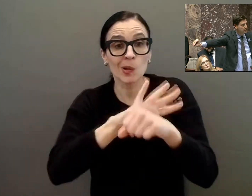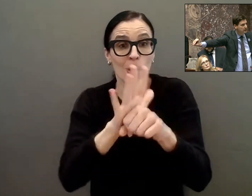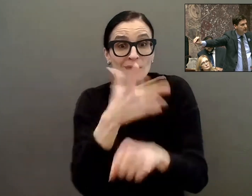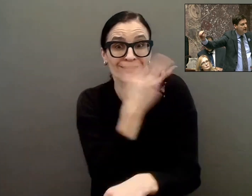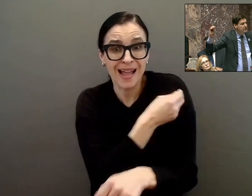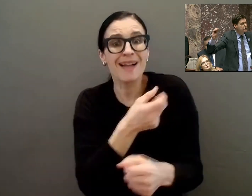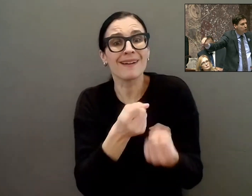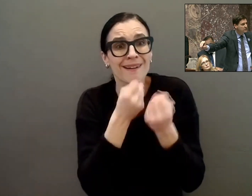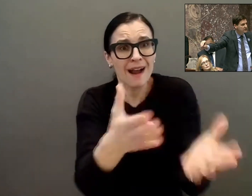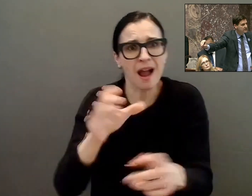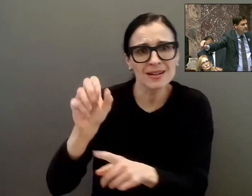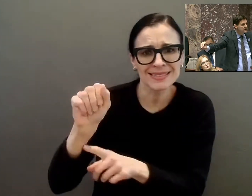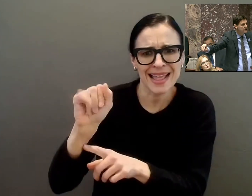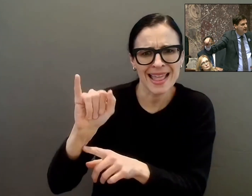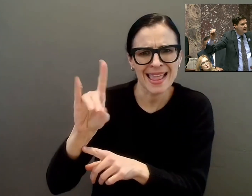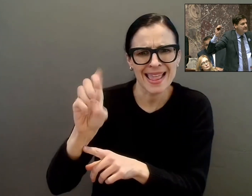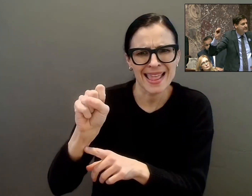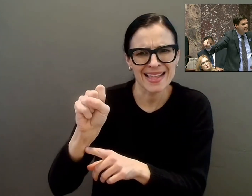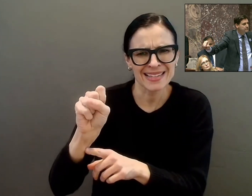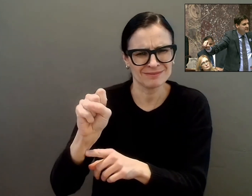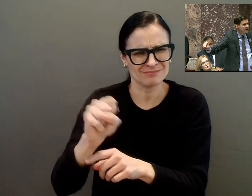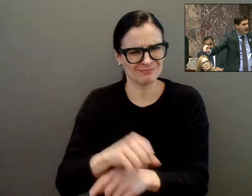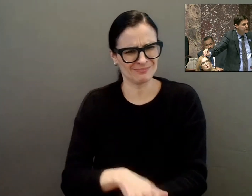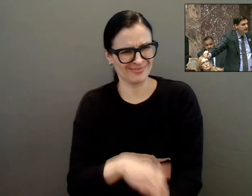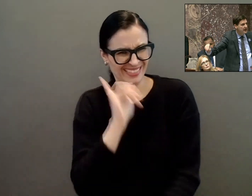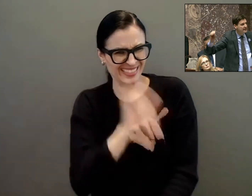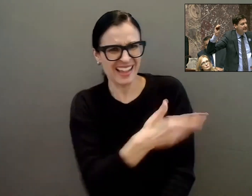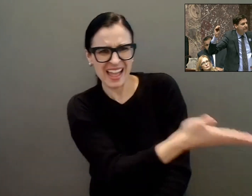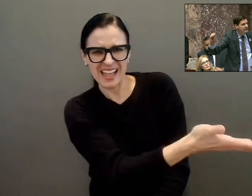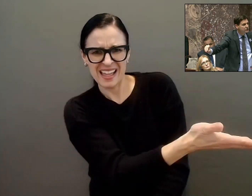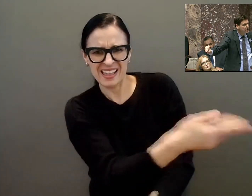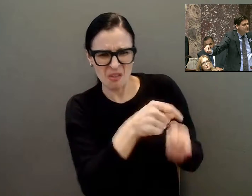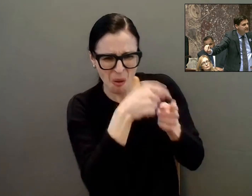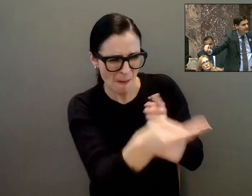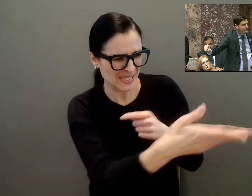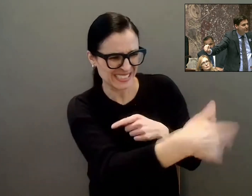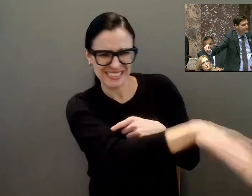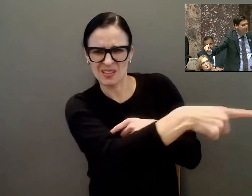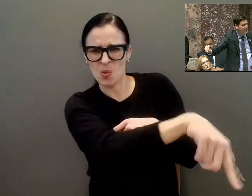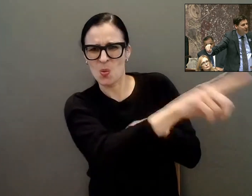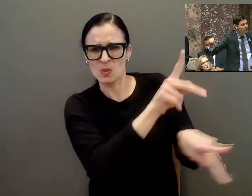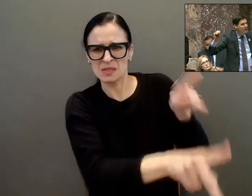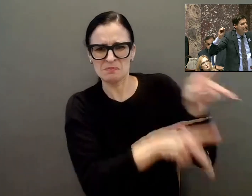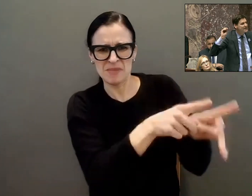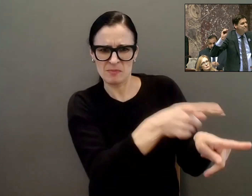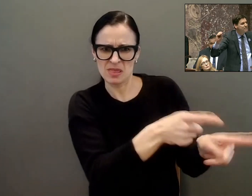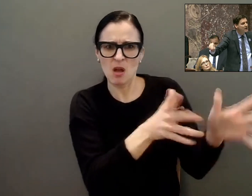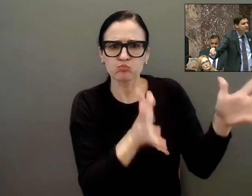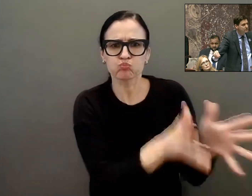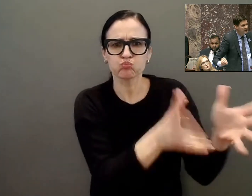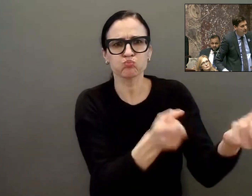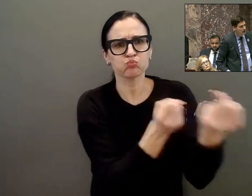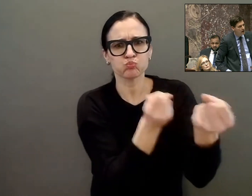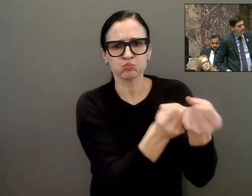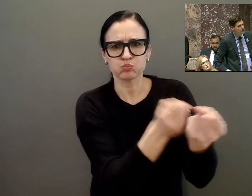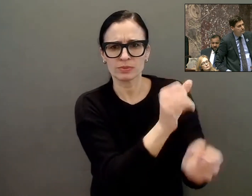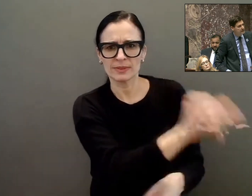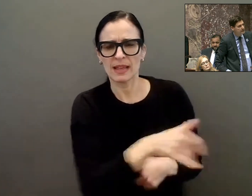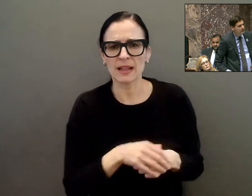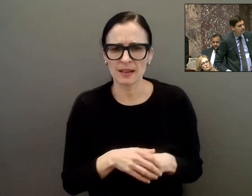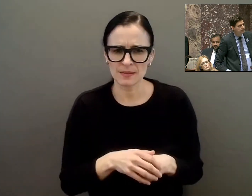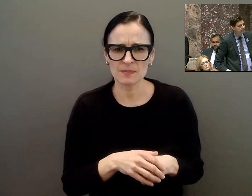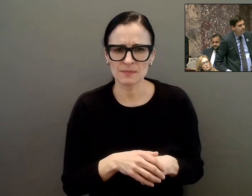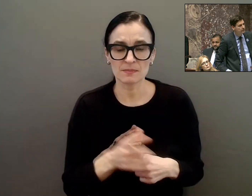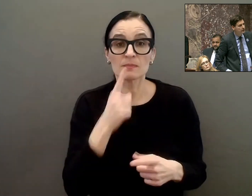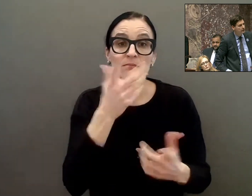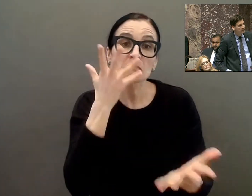opposition endorses, sits beside, give legitimacy to. What an embarrassment, Honourable